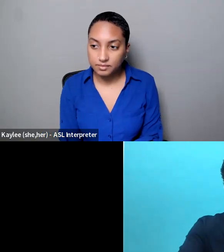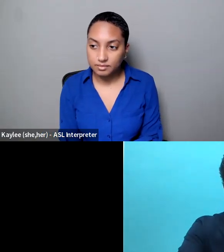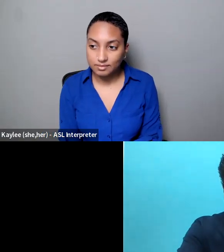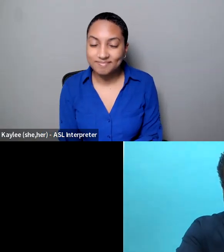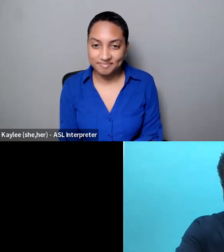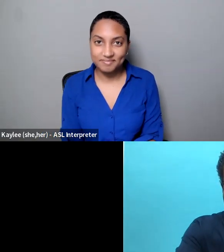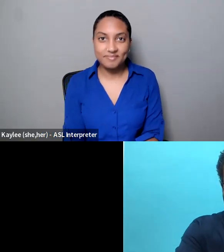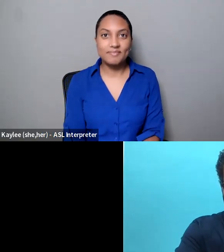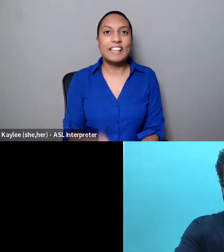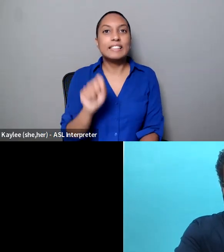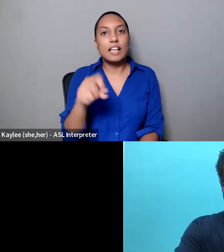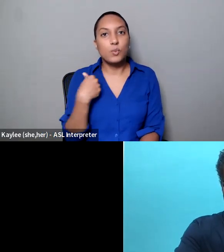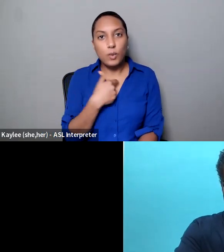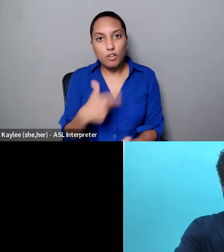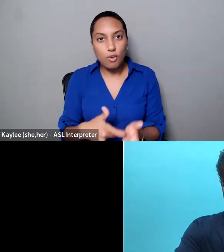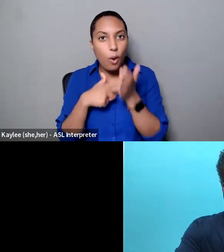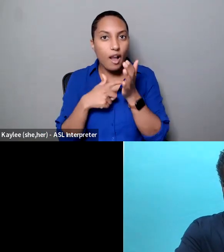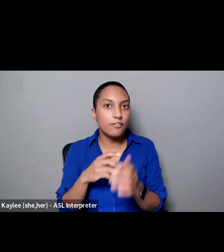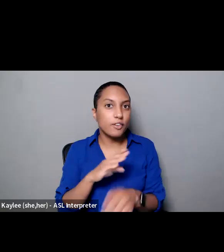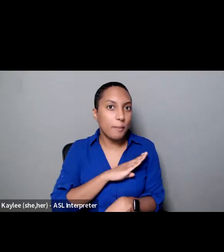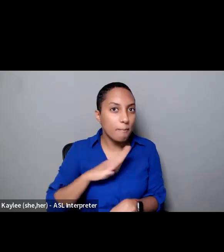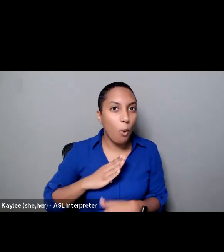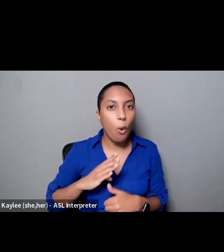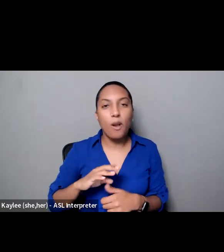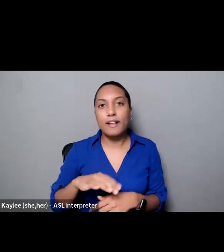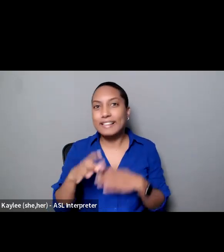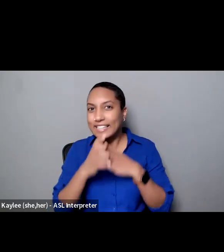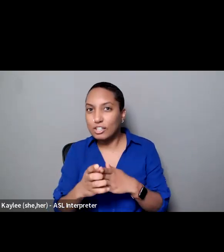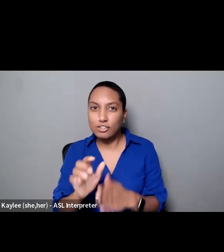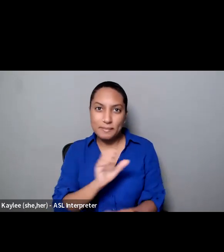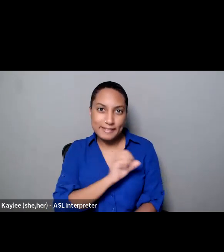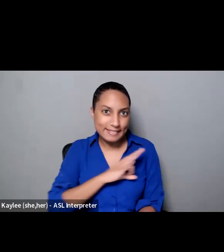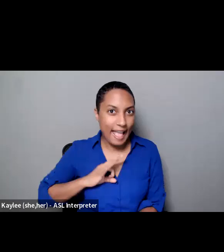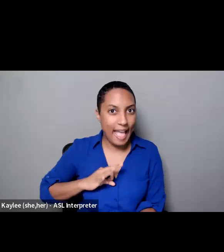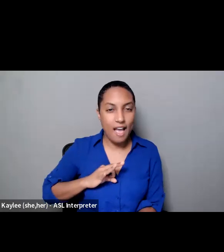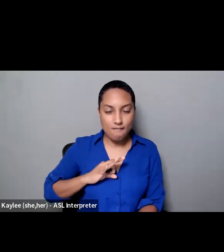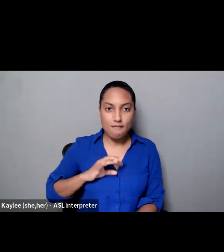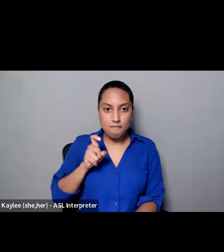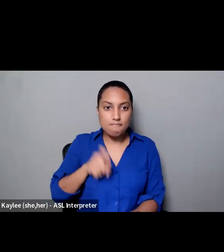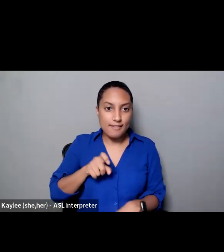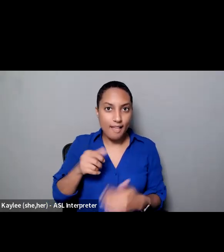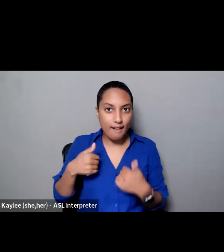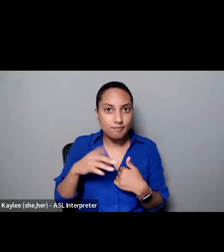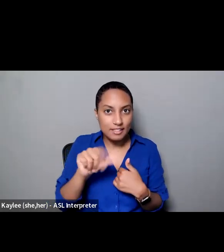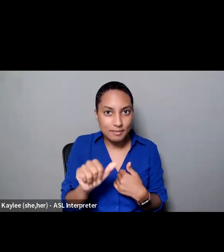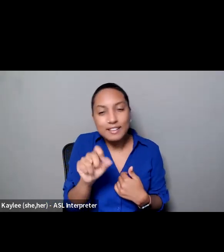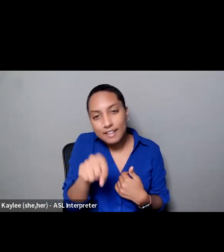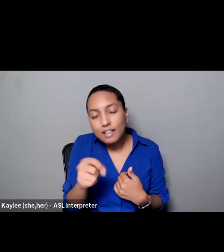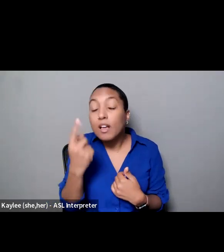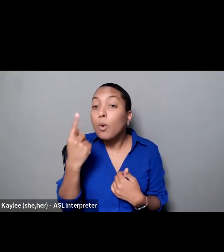leadership, and staff being people with disabilities, but we want that to be as inclusive of the broader